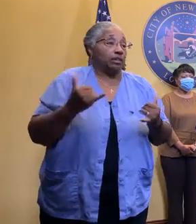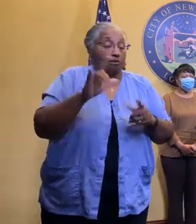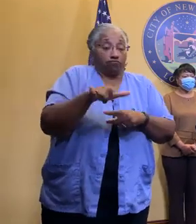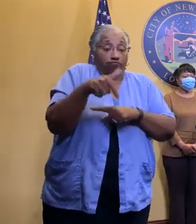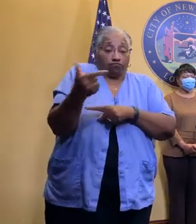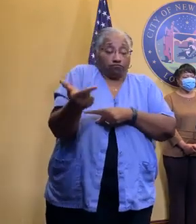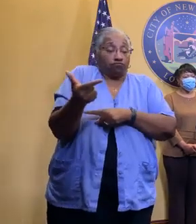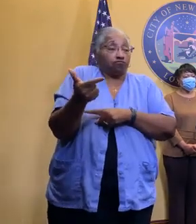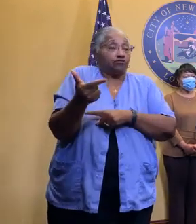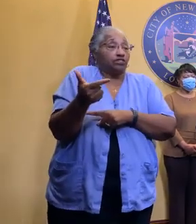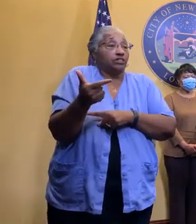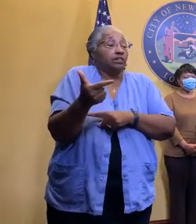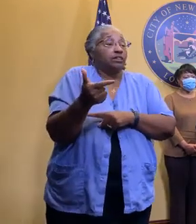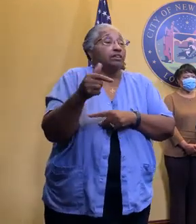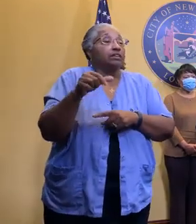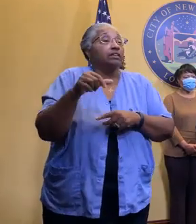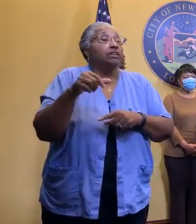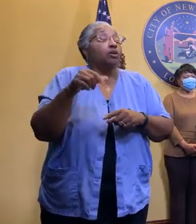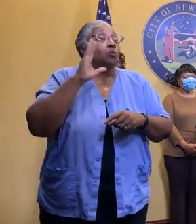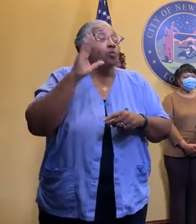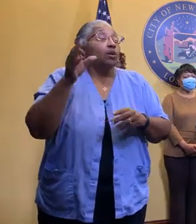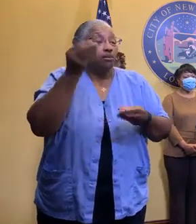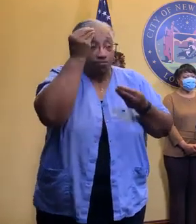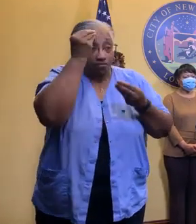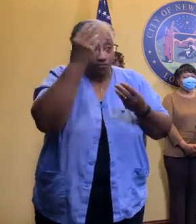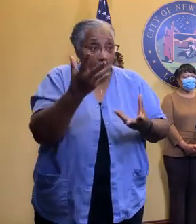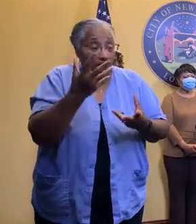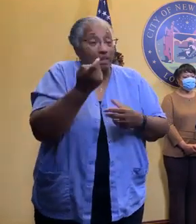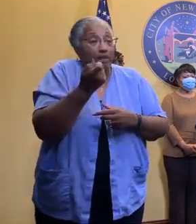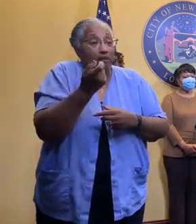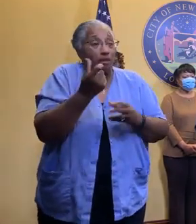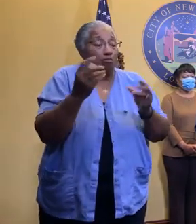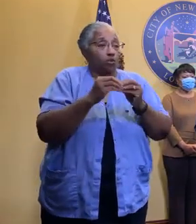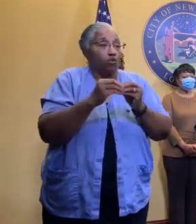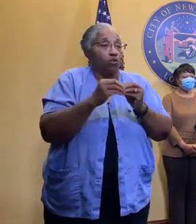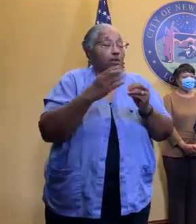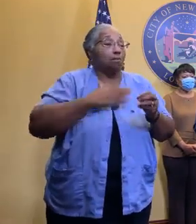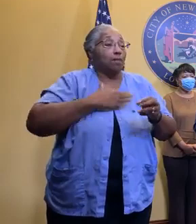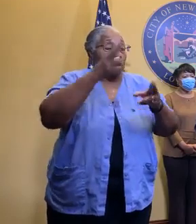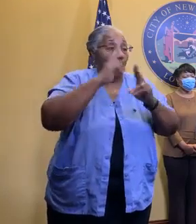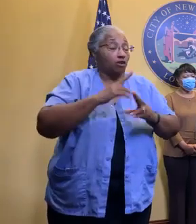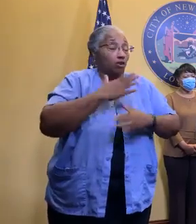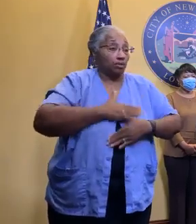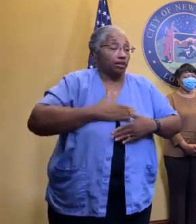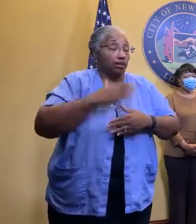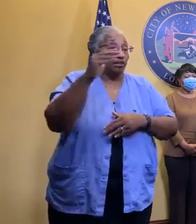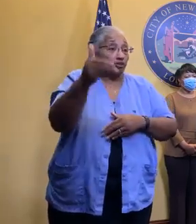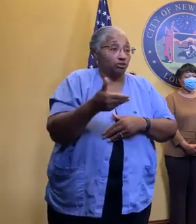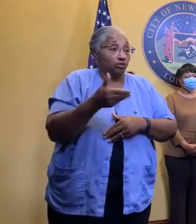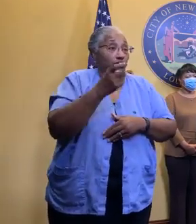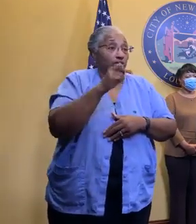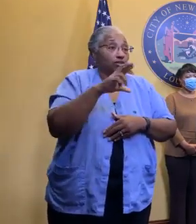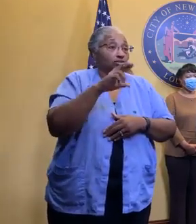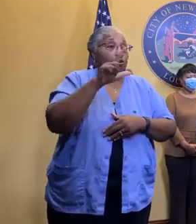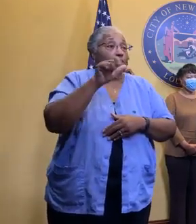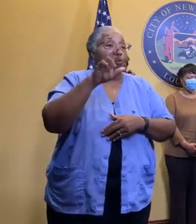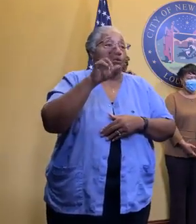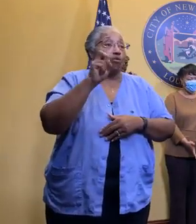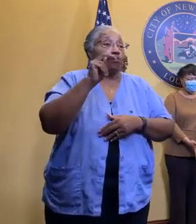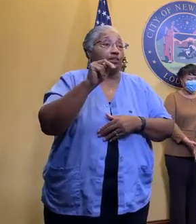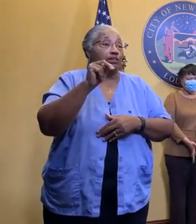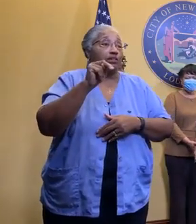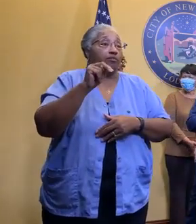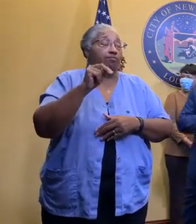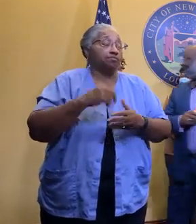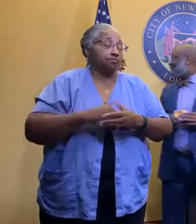to my fellow clinical scholars who will tell you a little bit more about themselves. And it's my honor and pleasure to introduce Dr. Lauren Tieferbaum.